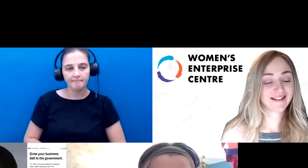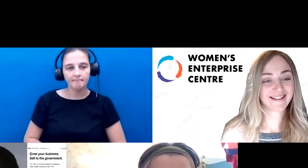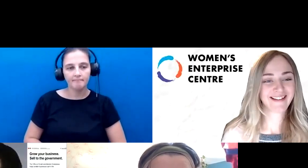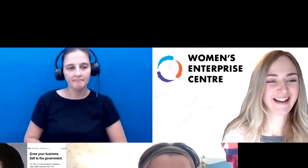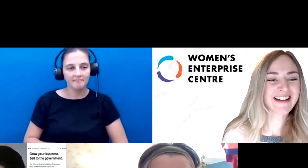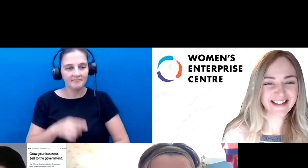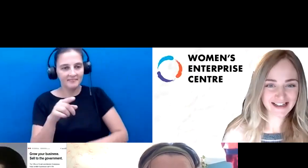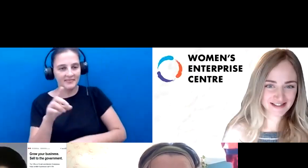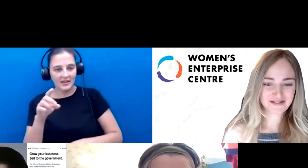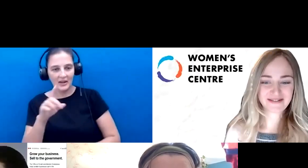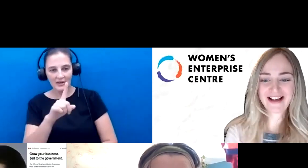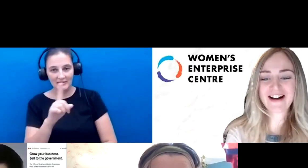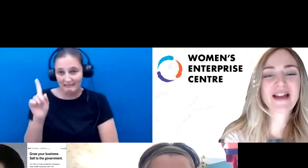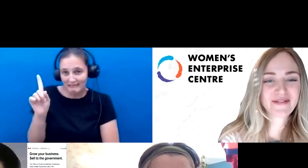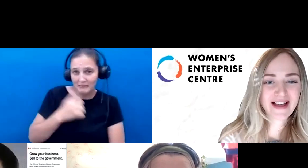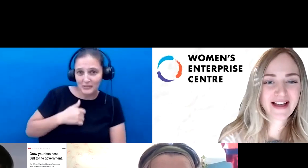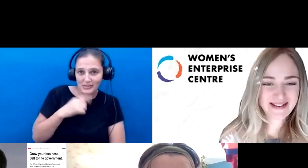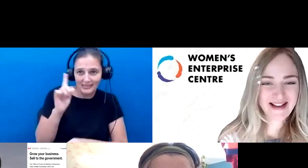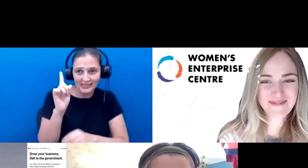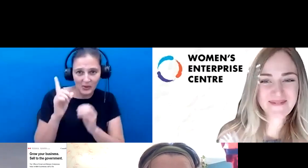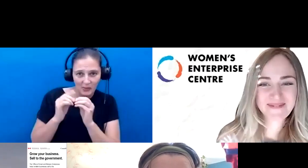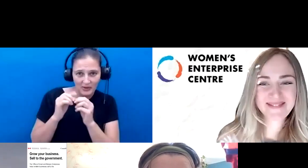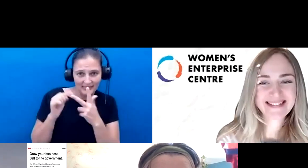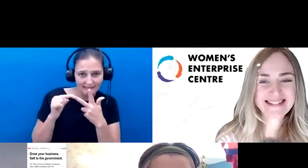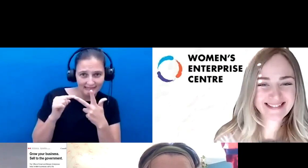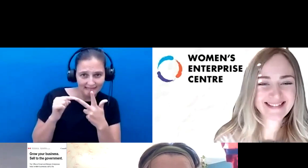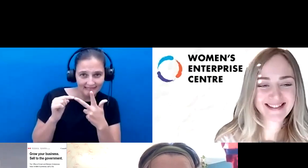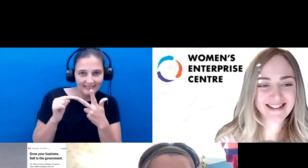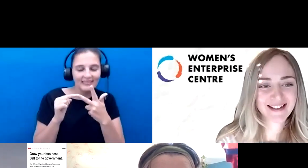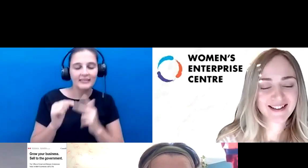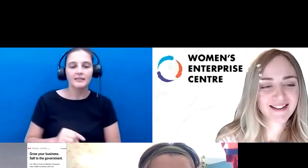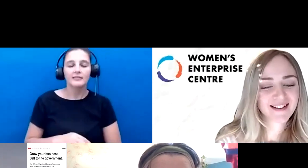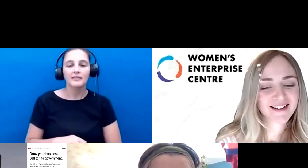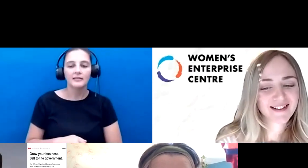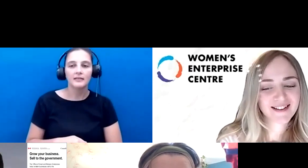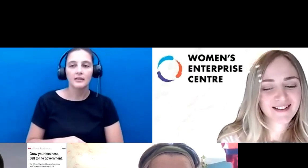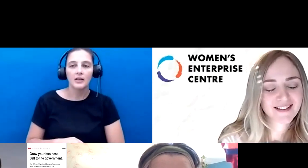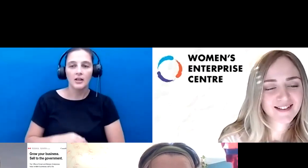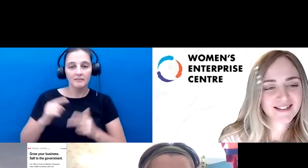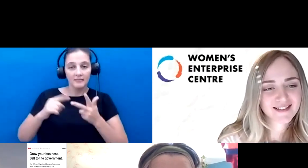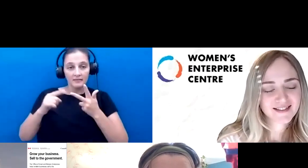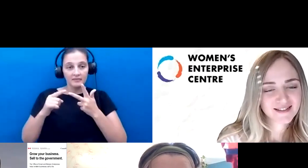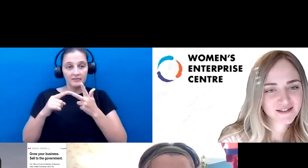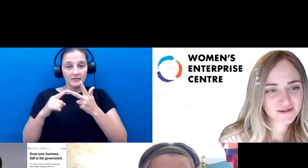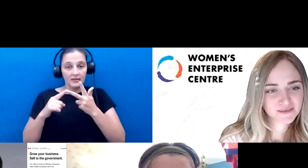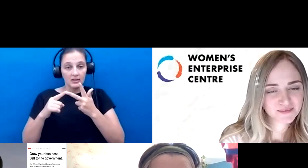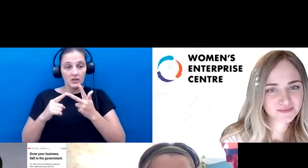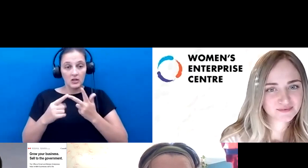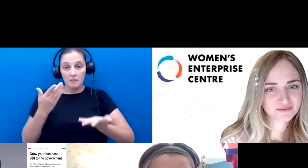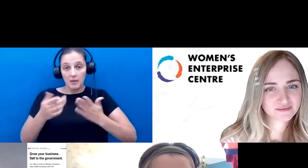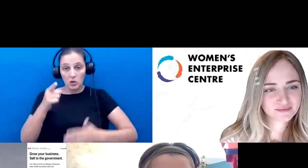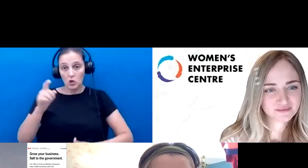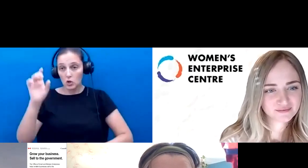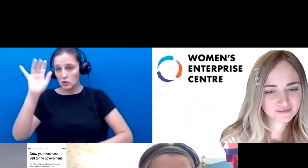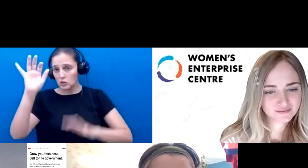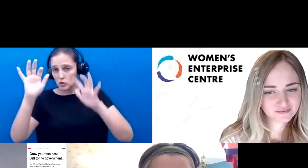Okay. And I just wanted one final thing, just to tie it all together. The third thing is that you might see that contract, but